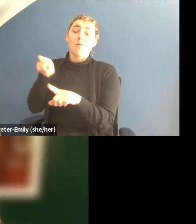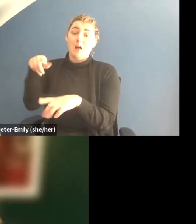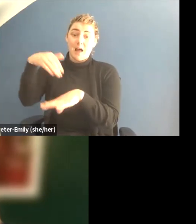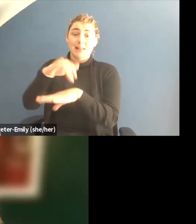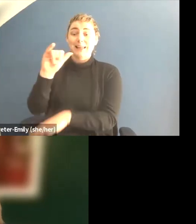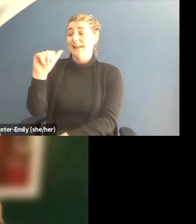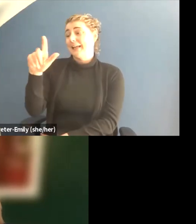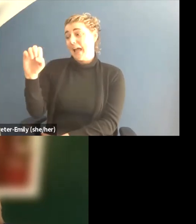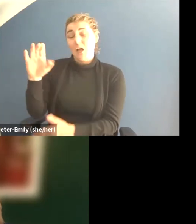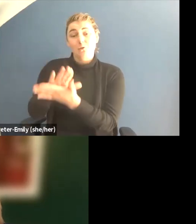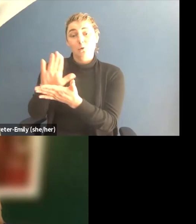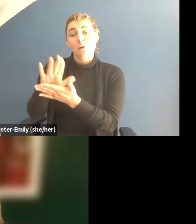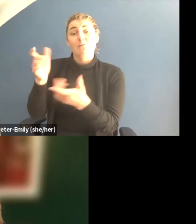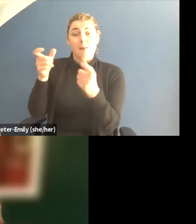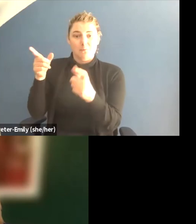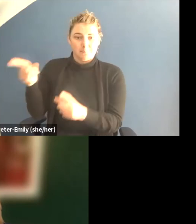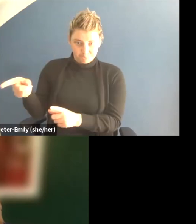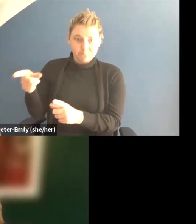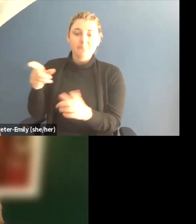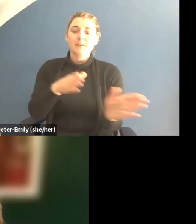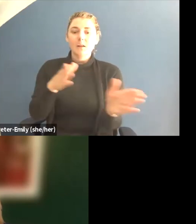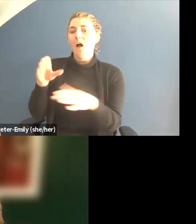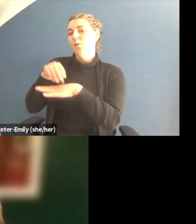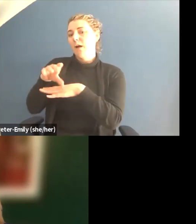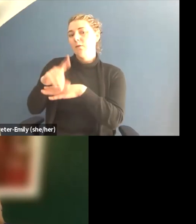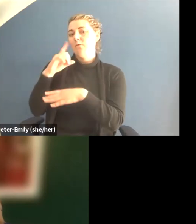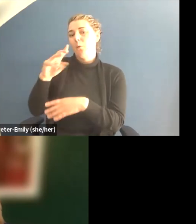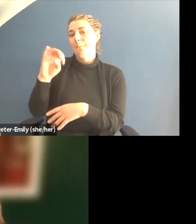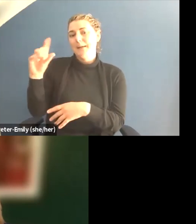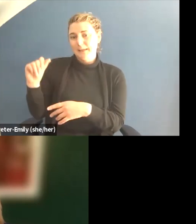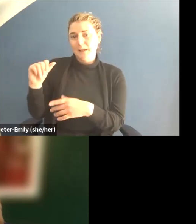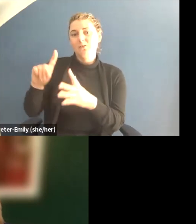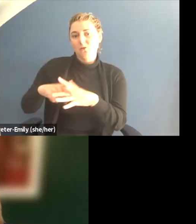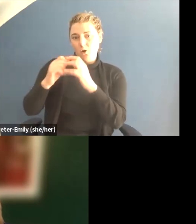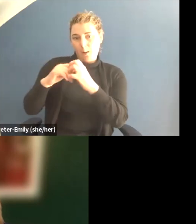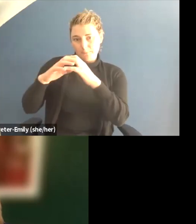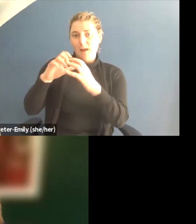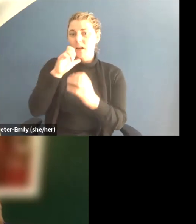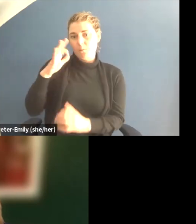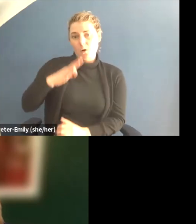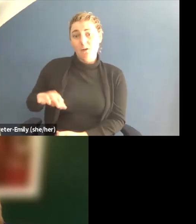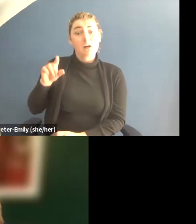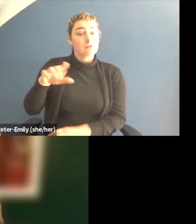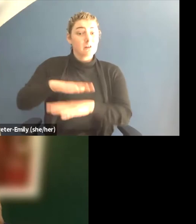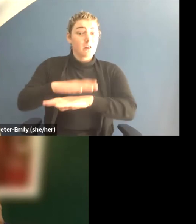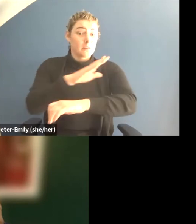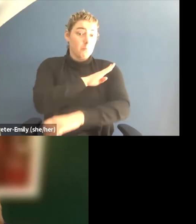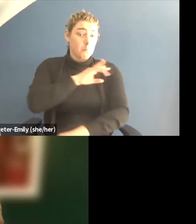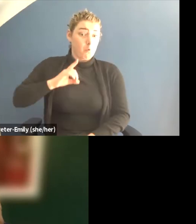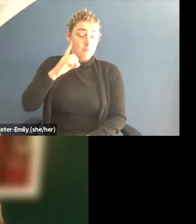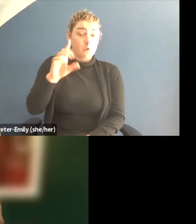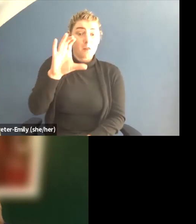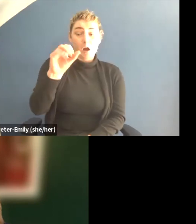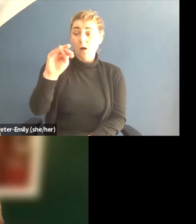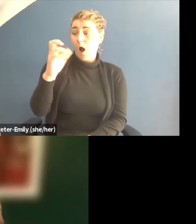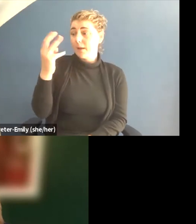Management and an advisor to media startups and nonprofits. She sits on the boards of the Commonwealth Fund, the Eagle Pitcher